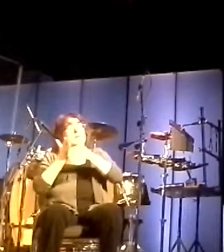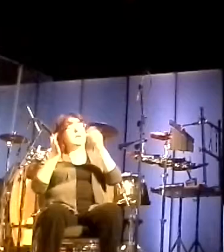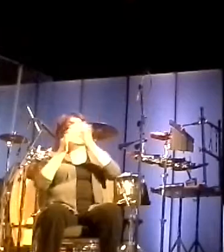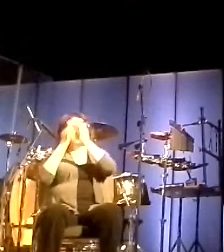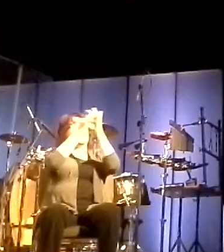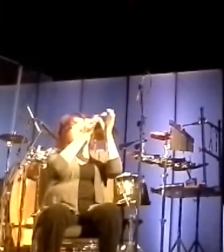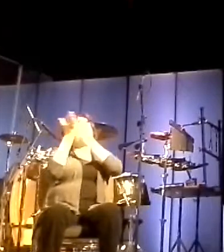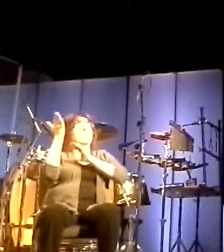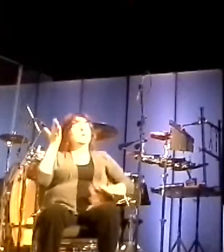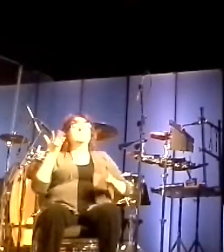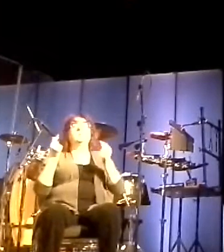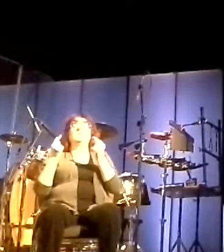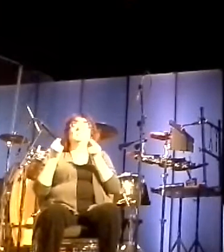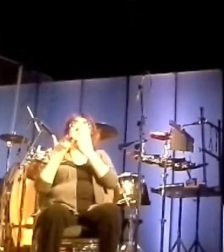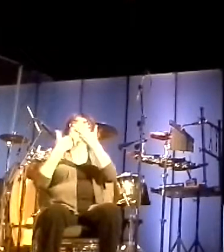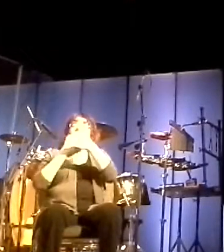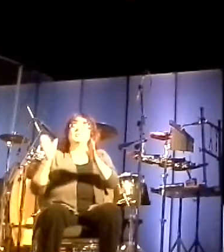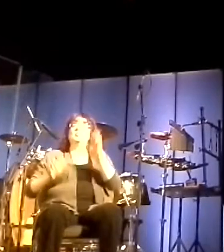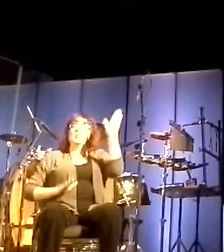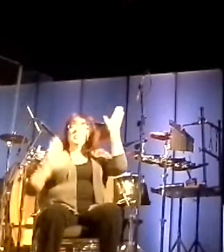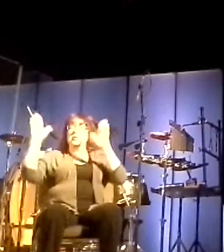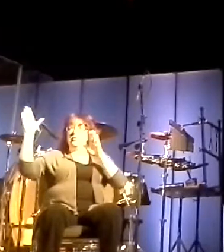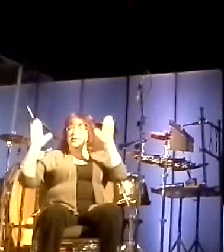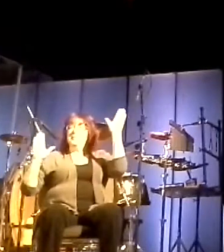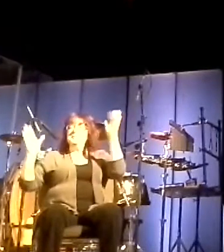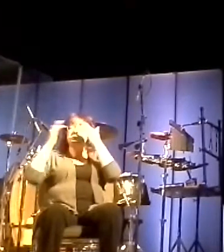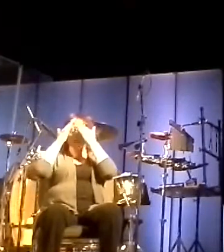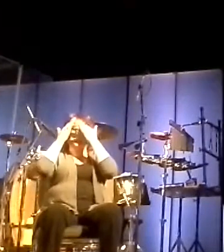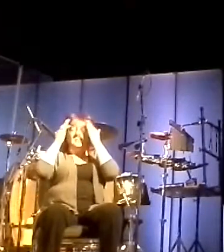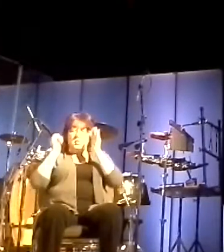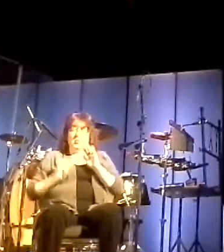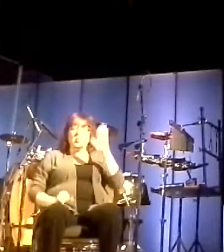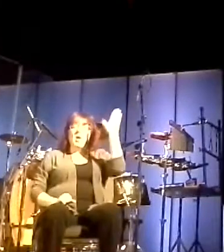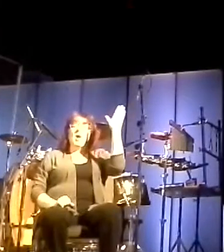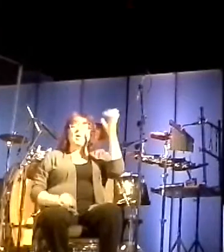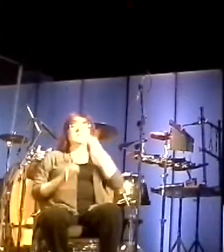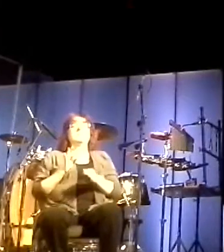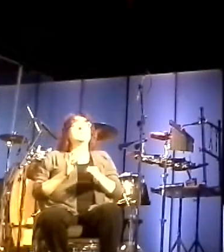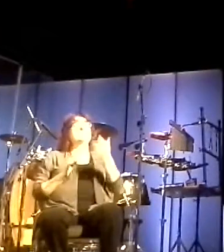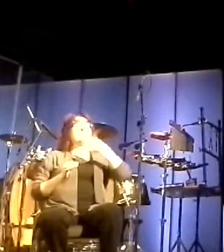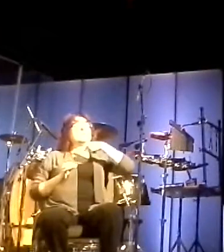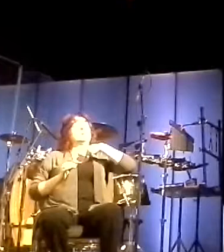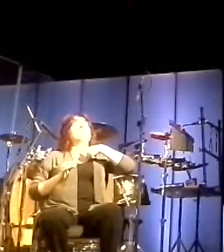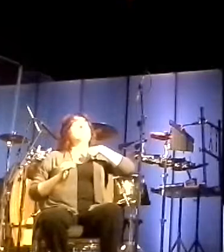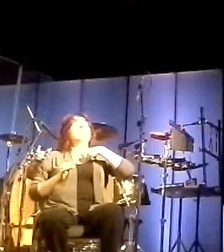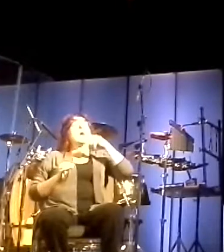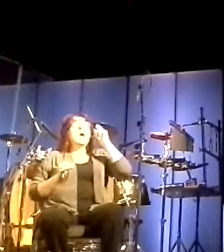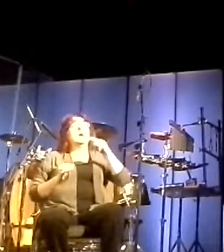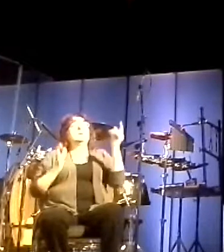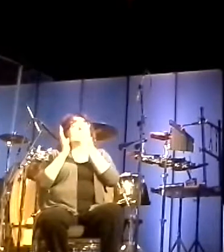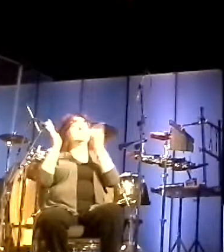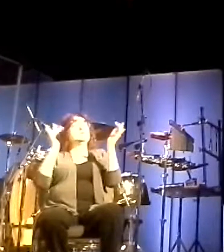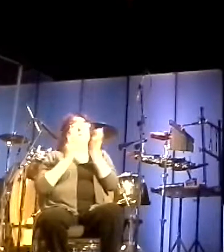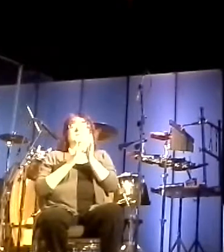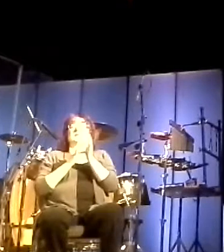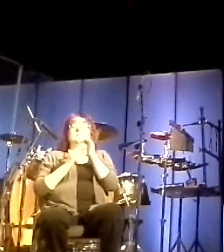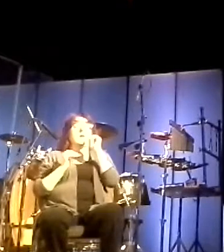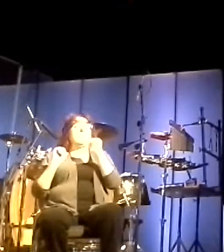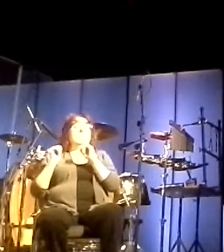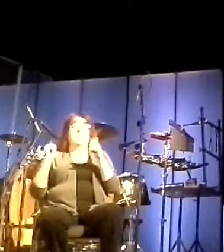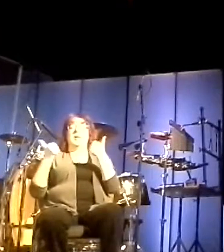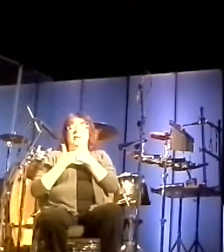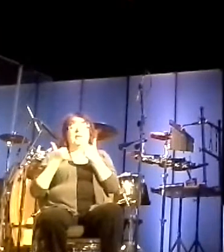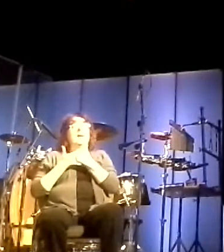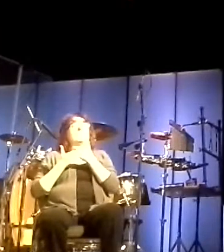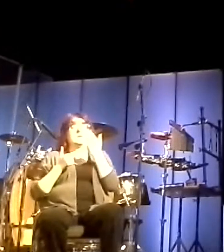Christ, what we do right here in this room is we raise our hand. When you raise your hand, you're simply saying, "That's me. I need Jesus and no more games." If that's